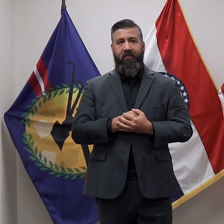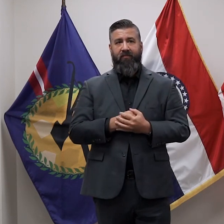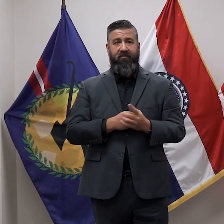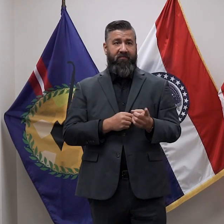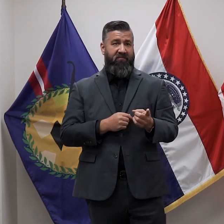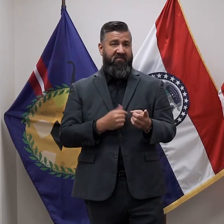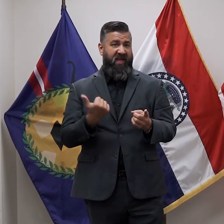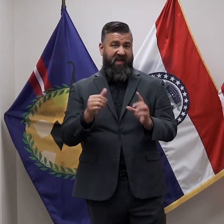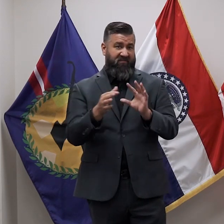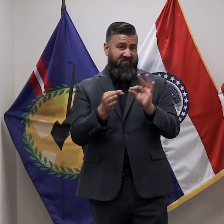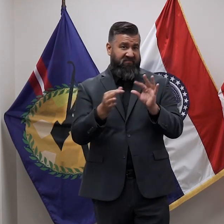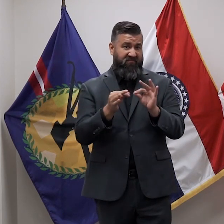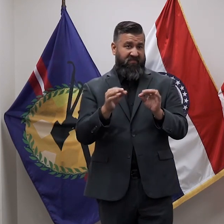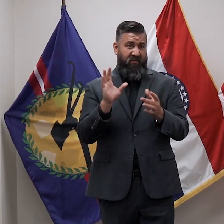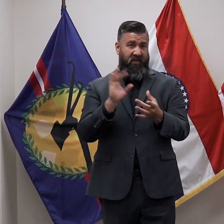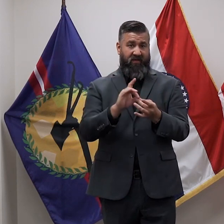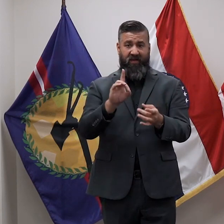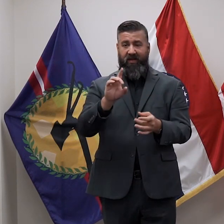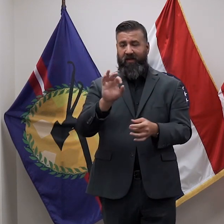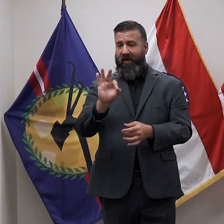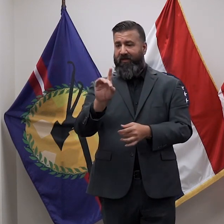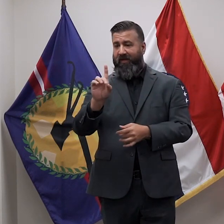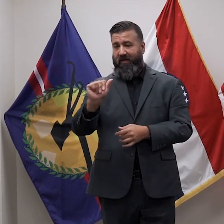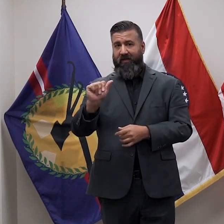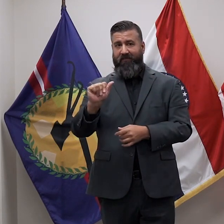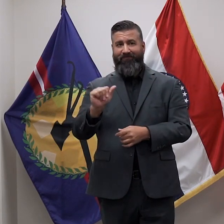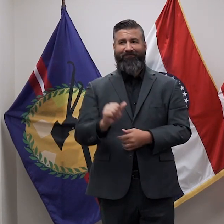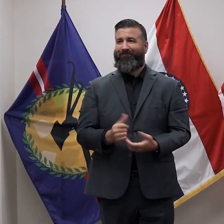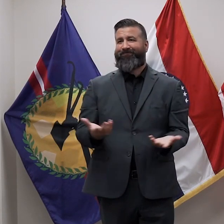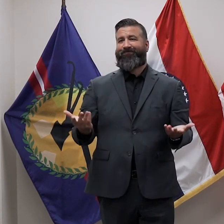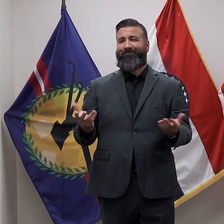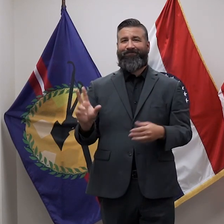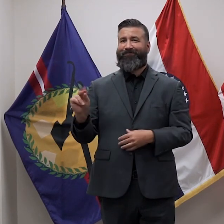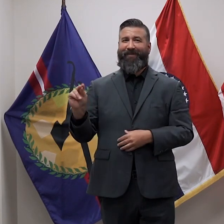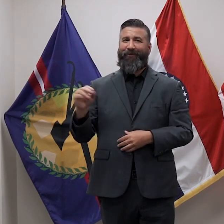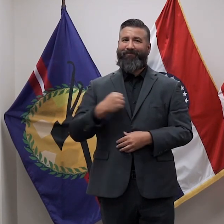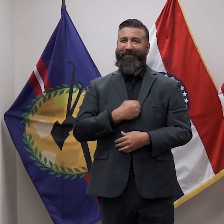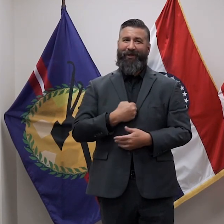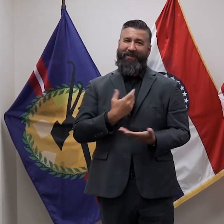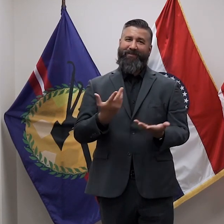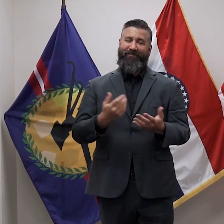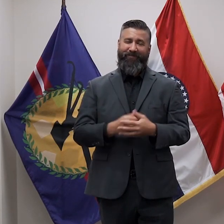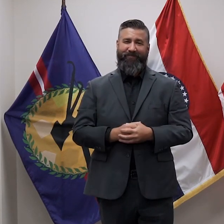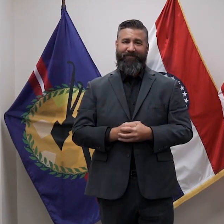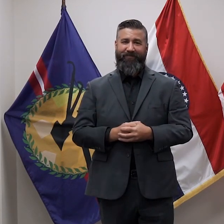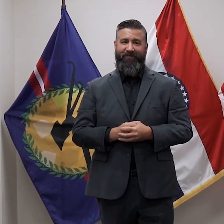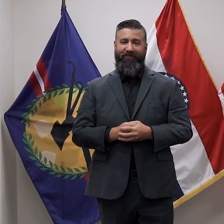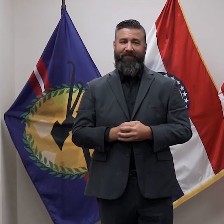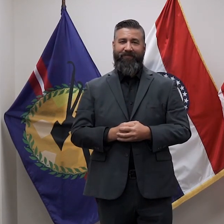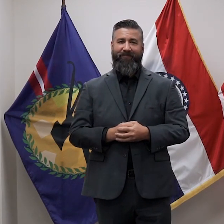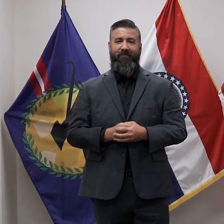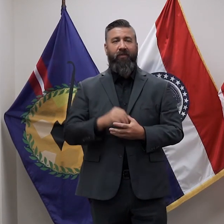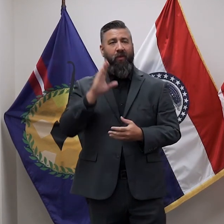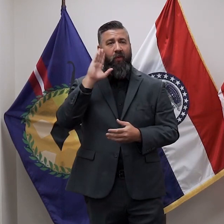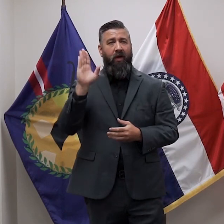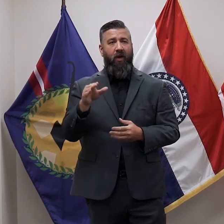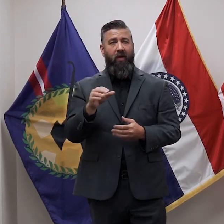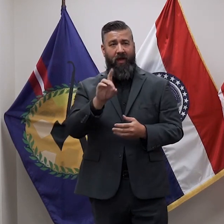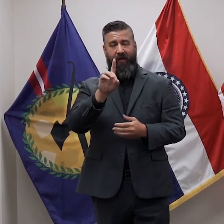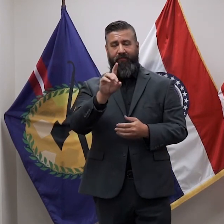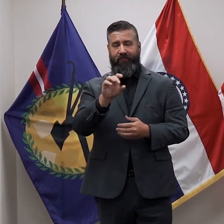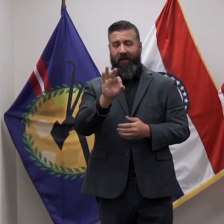word on the FDA? Any word on the FDA piece? No. Sorry. We know that they're